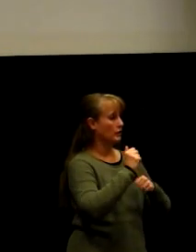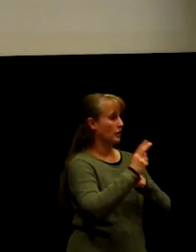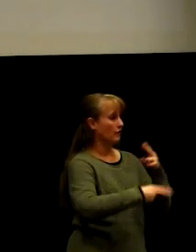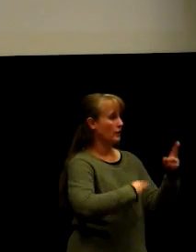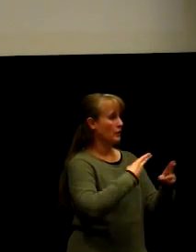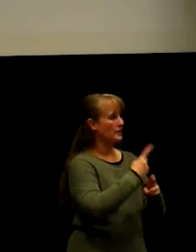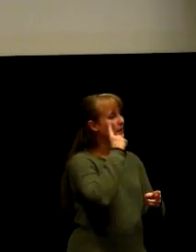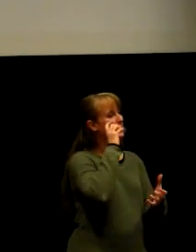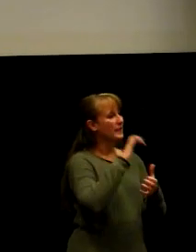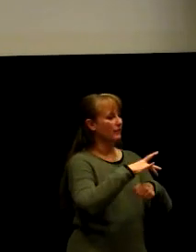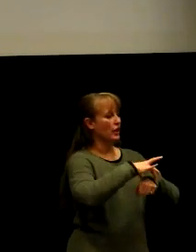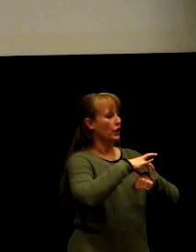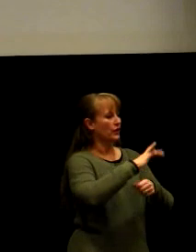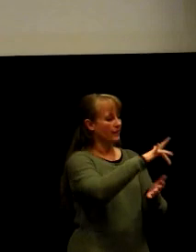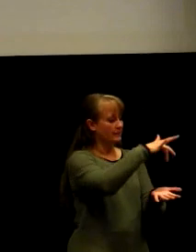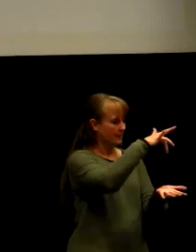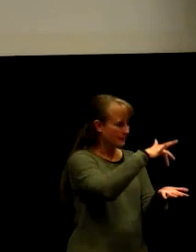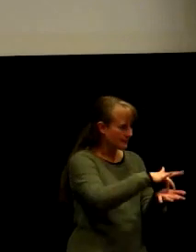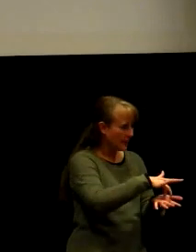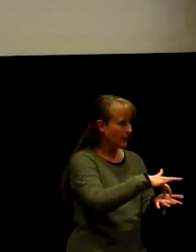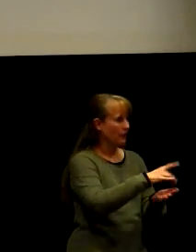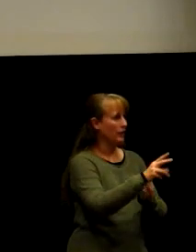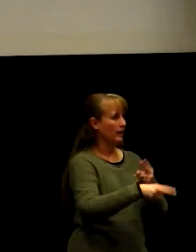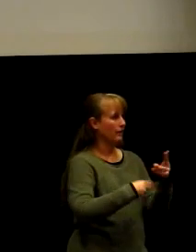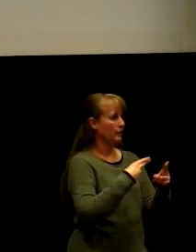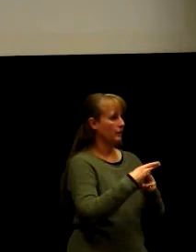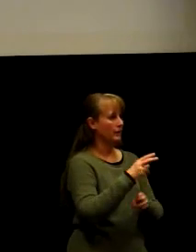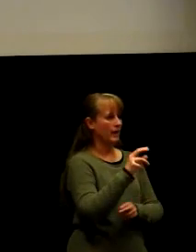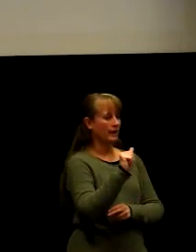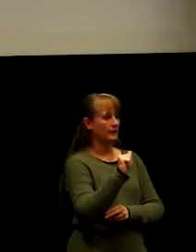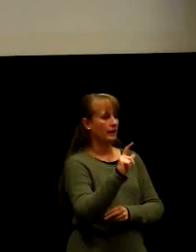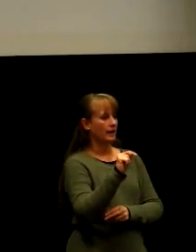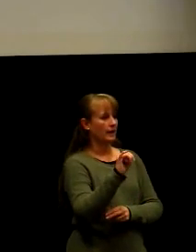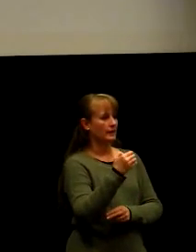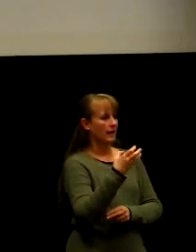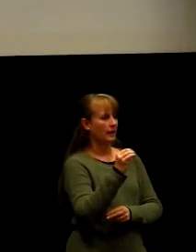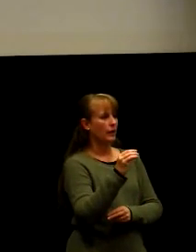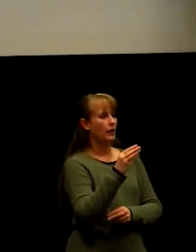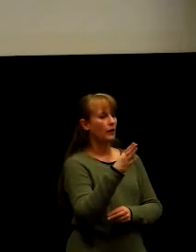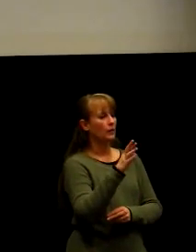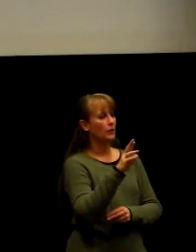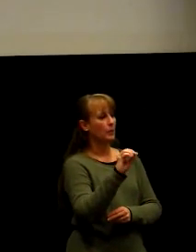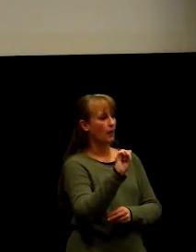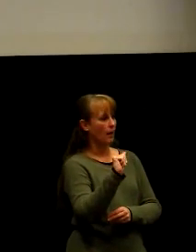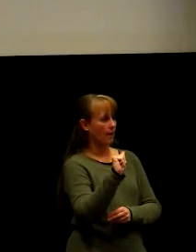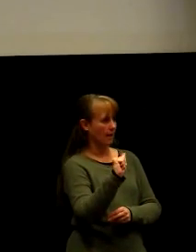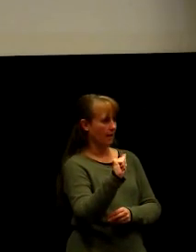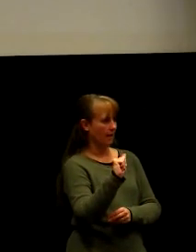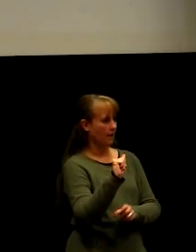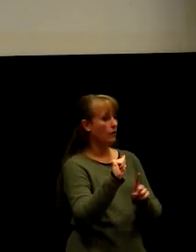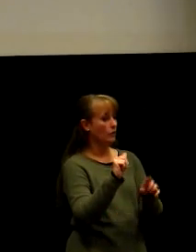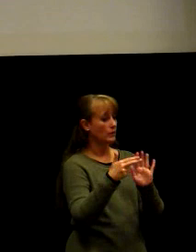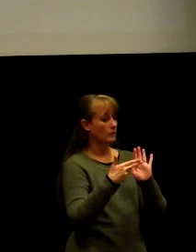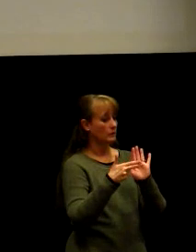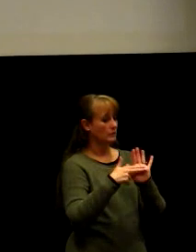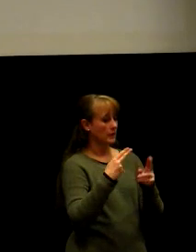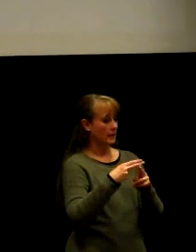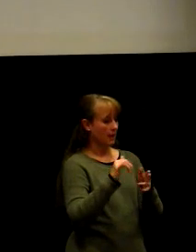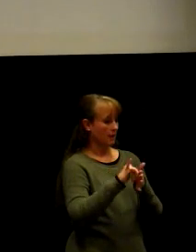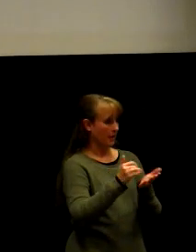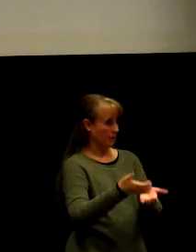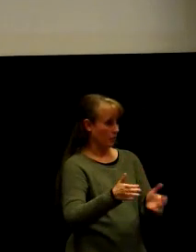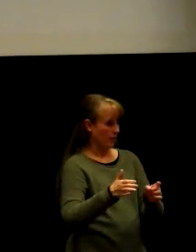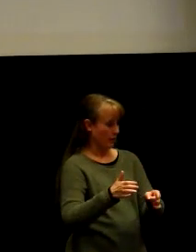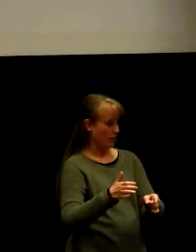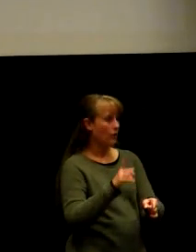at the dead center, and that Tycho Brahe, for whom Tycho crater is named,